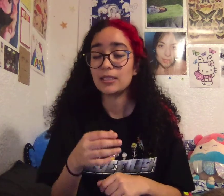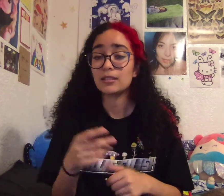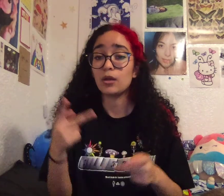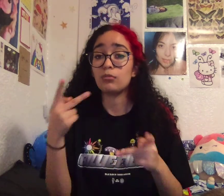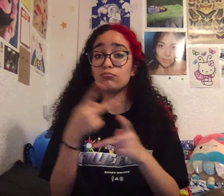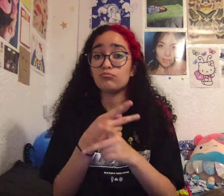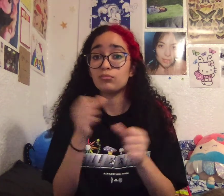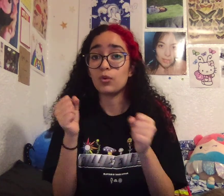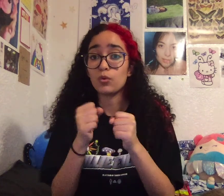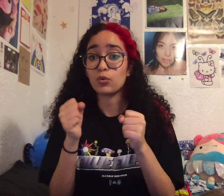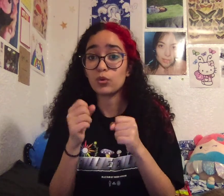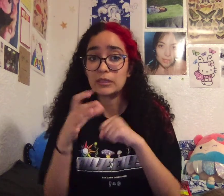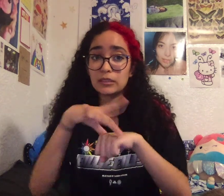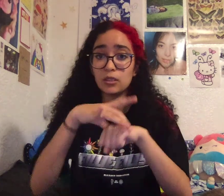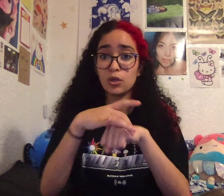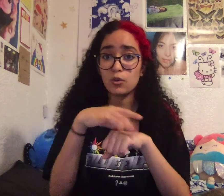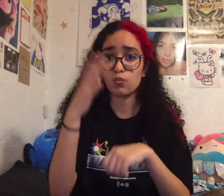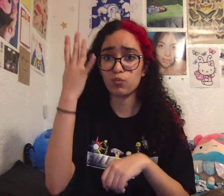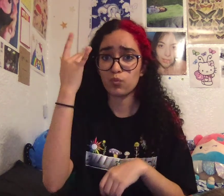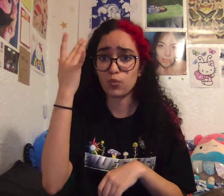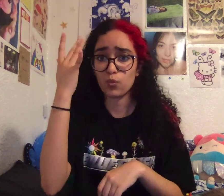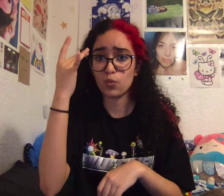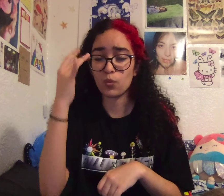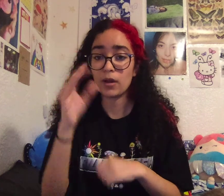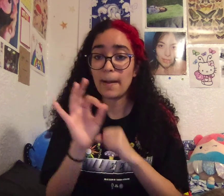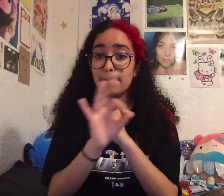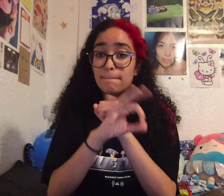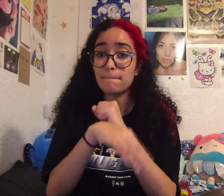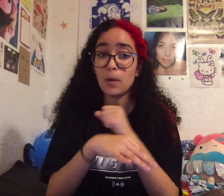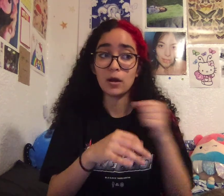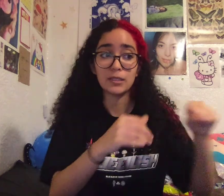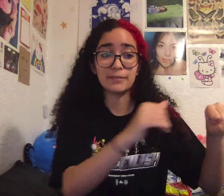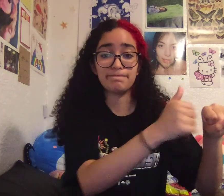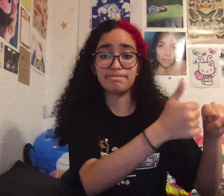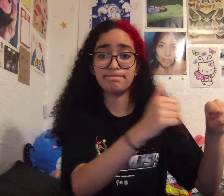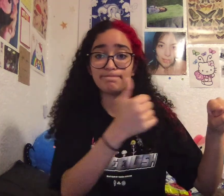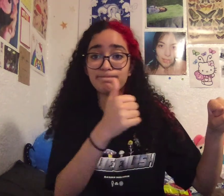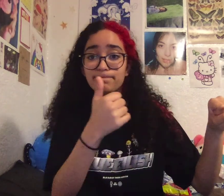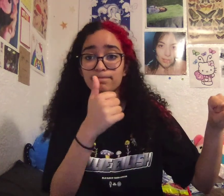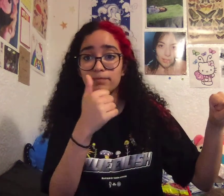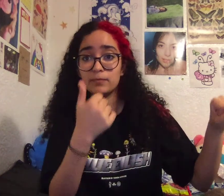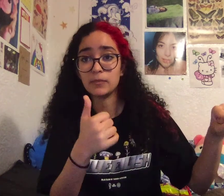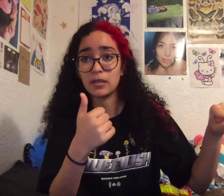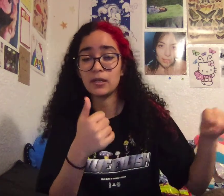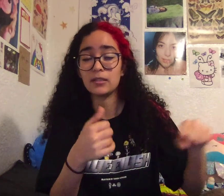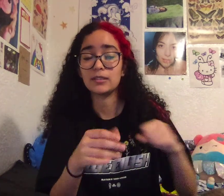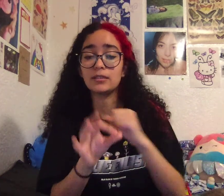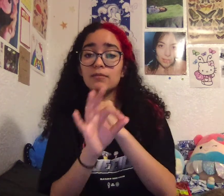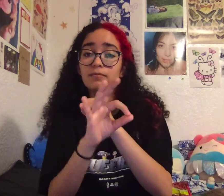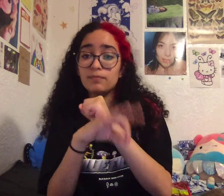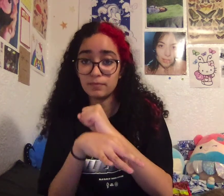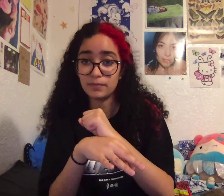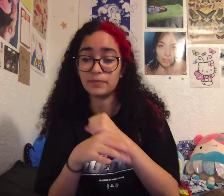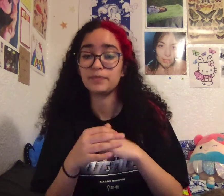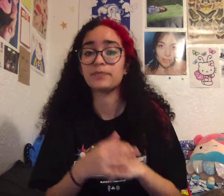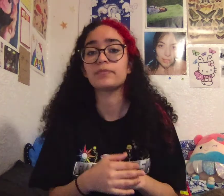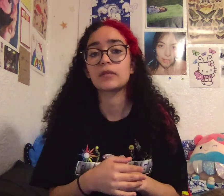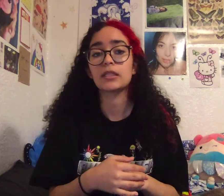because remember, Mars is further from the Sun than the Earth. So Mars, it's red, it almost looks like it would be hot, but